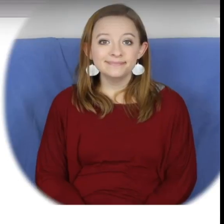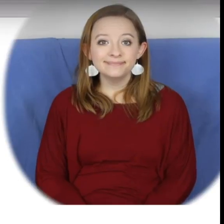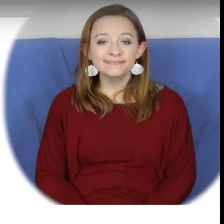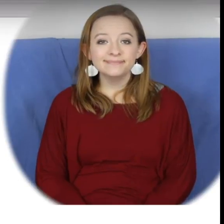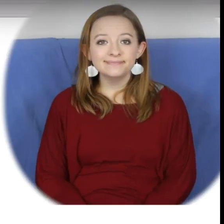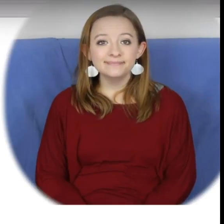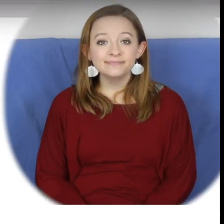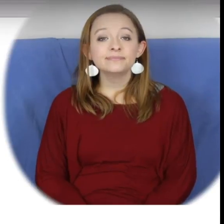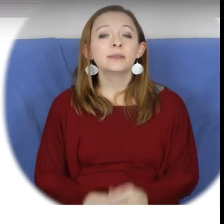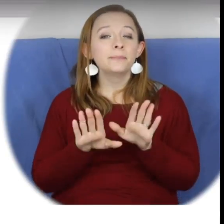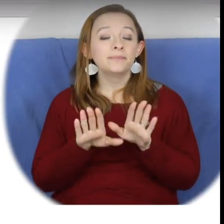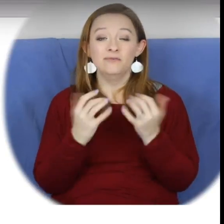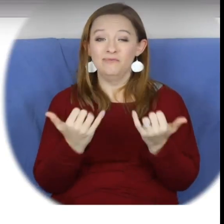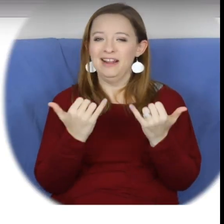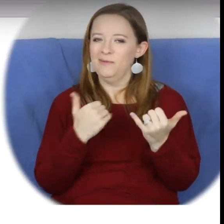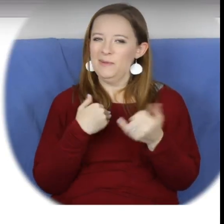have other things of sample work.